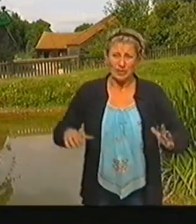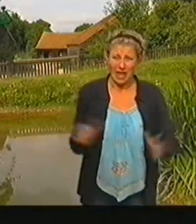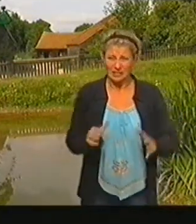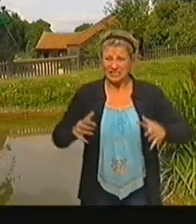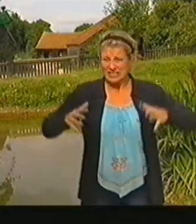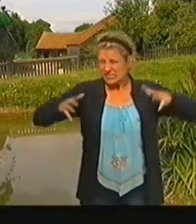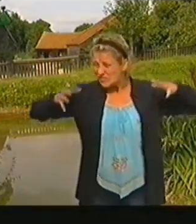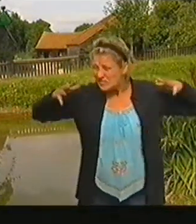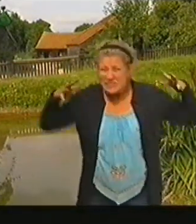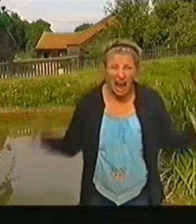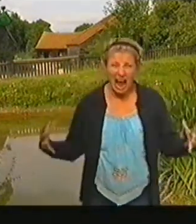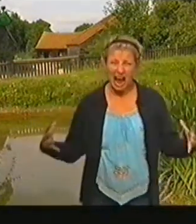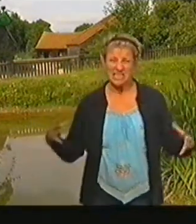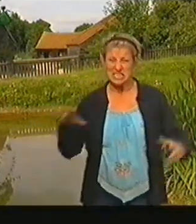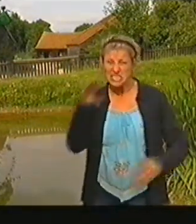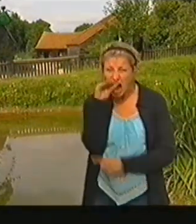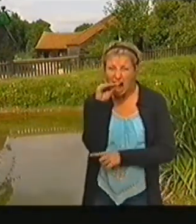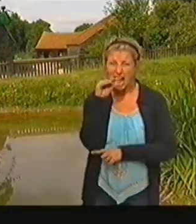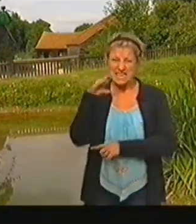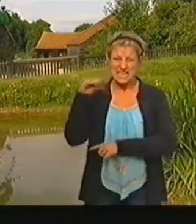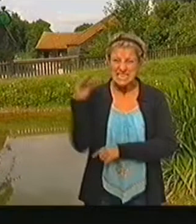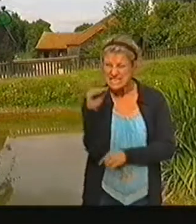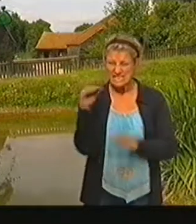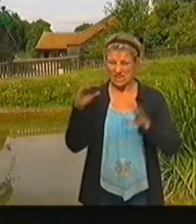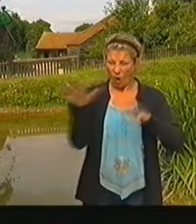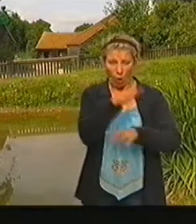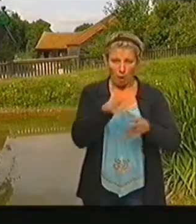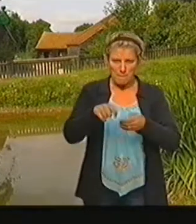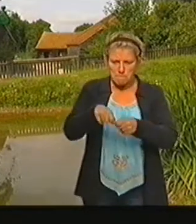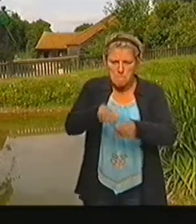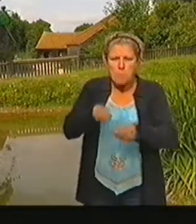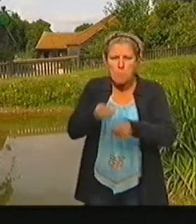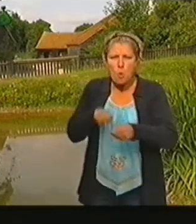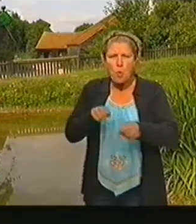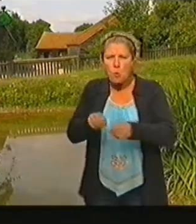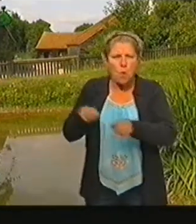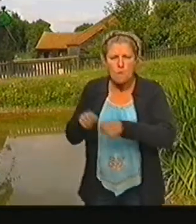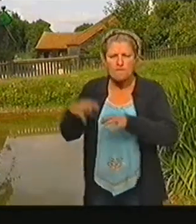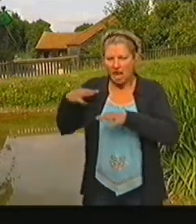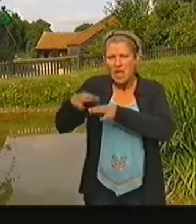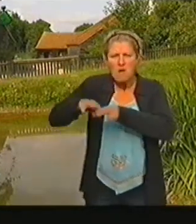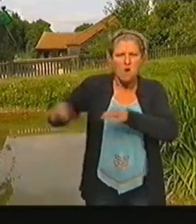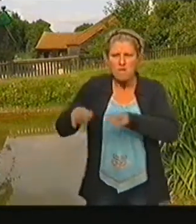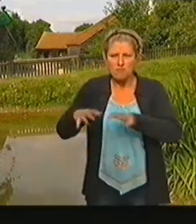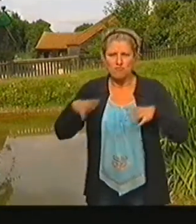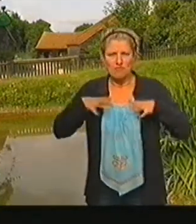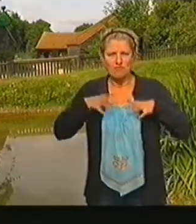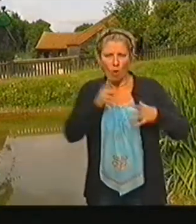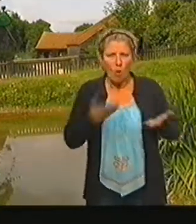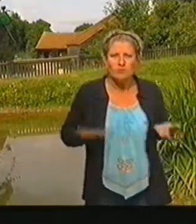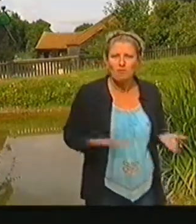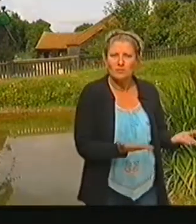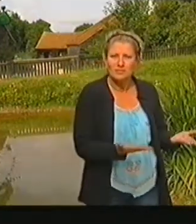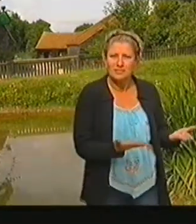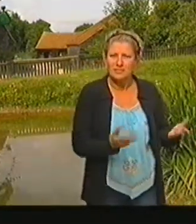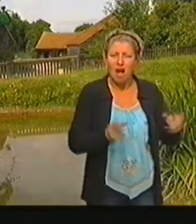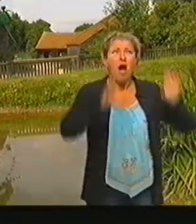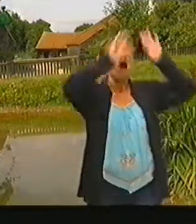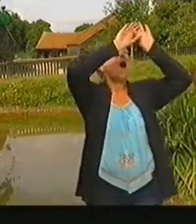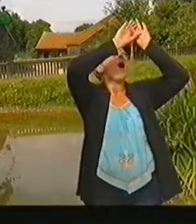and thousands of the finest and fattest ducks and geese, plucked and ready for roasting. And up